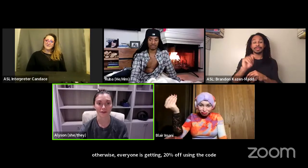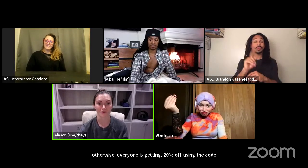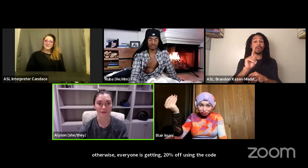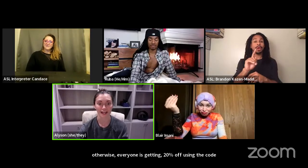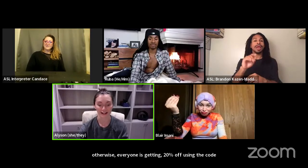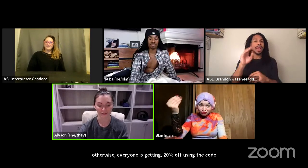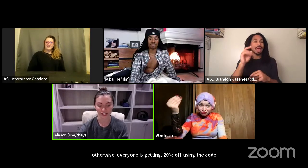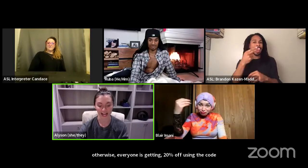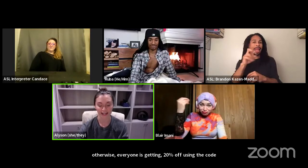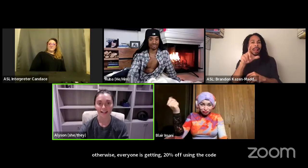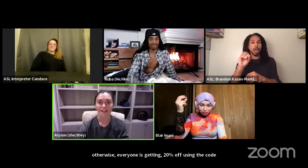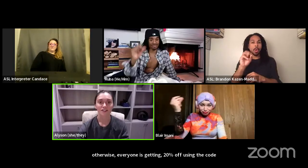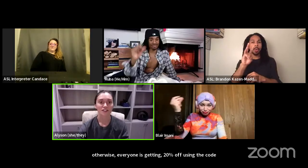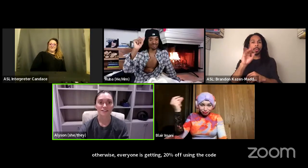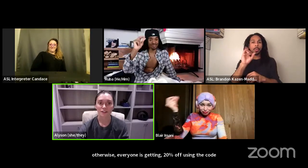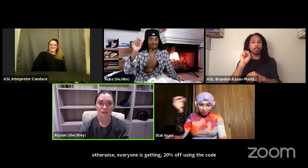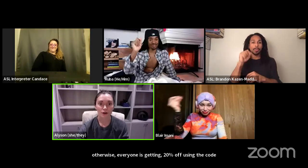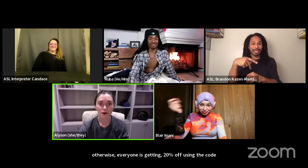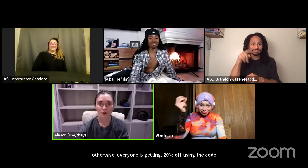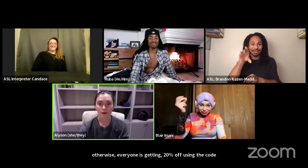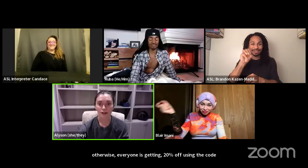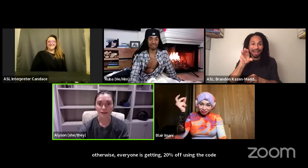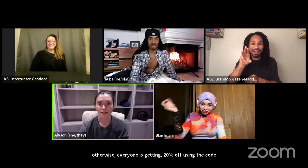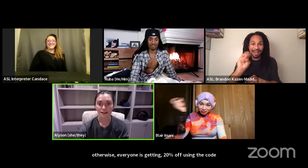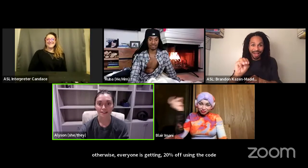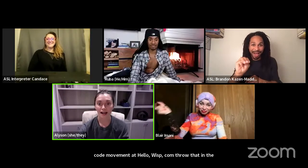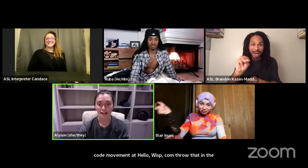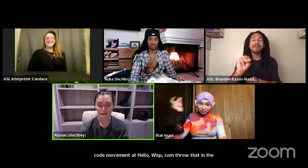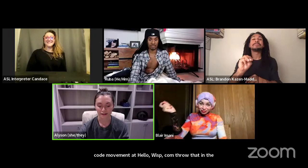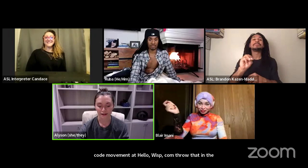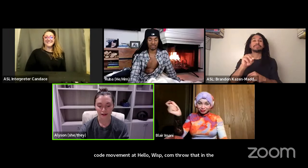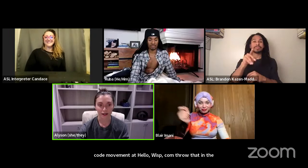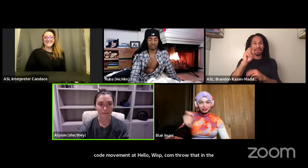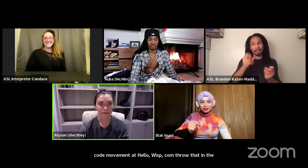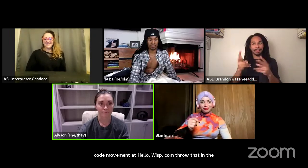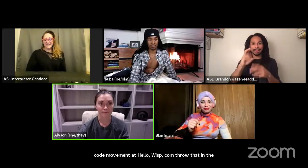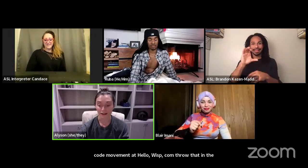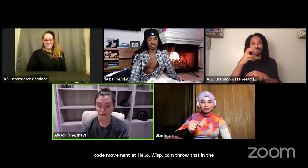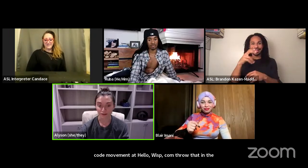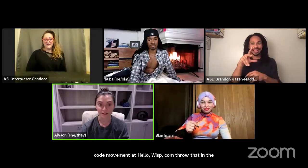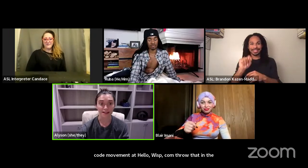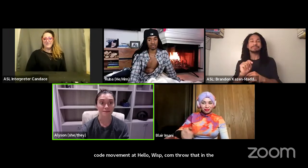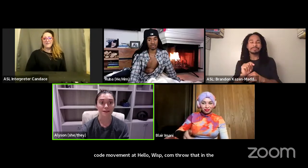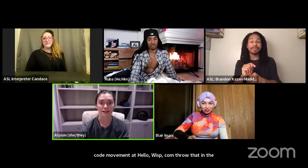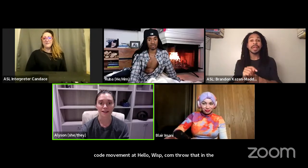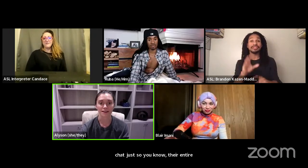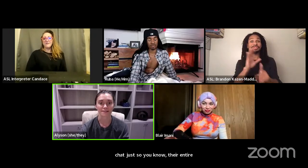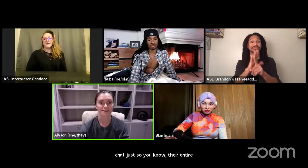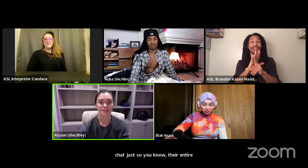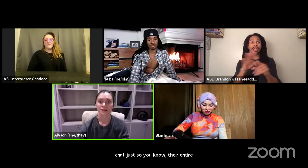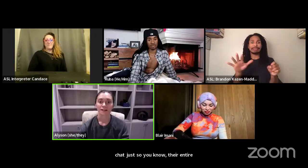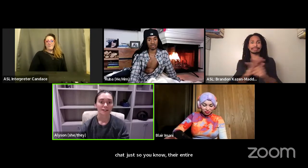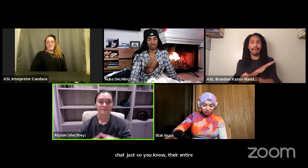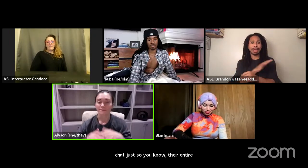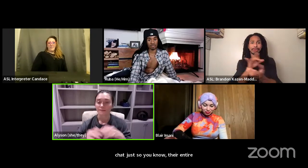HelloWisp.com. Throw that in the chat. Just so you know, their entire medical team